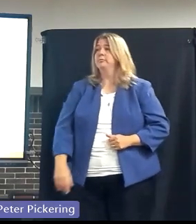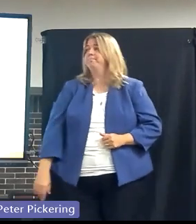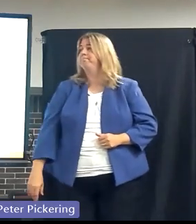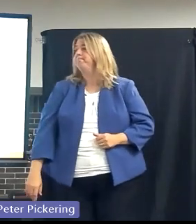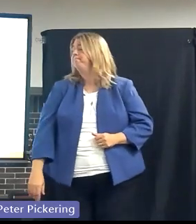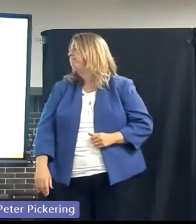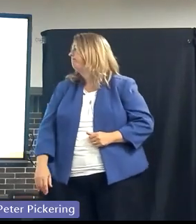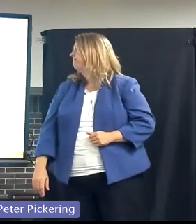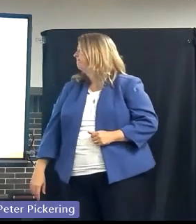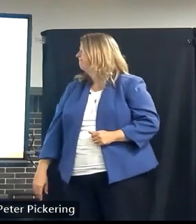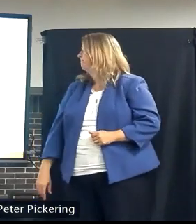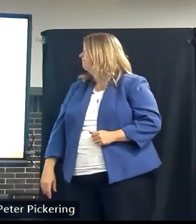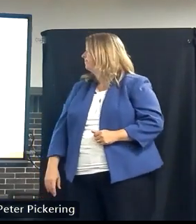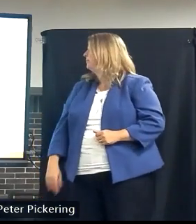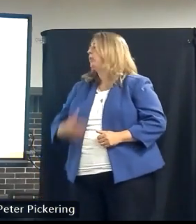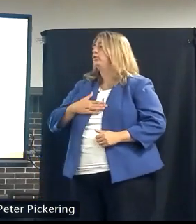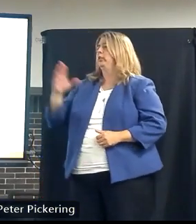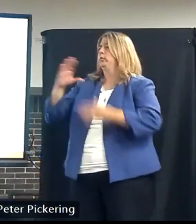Definitely.